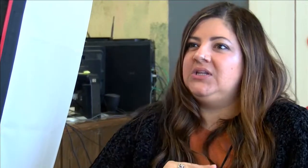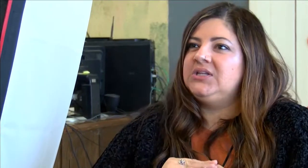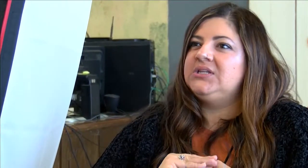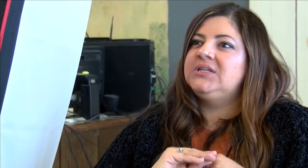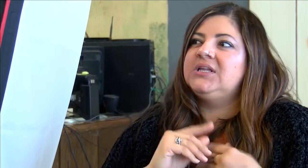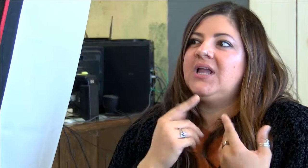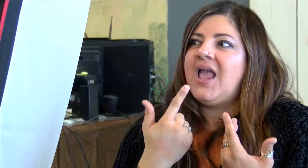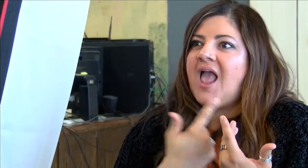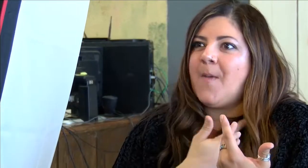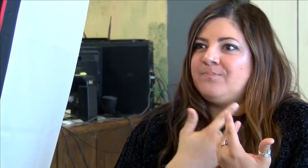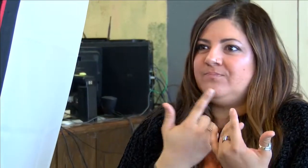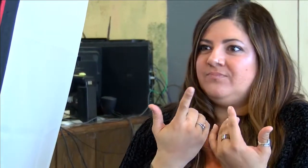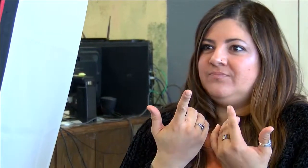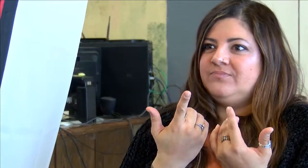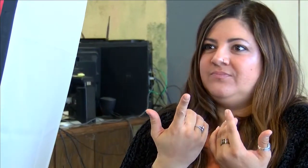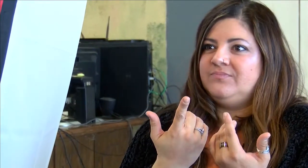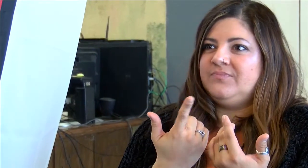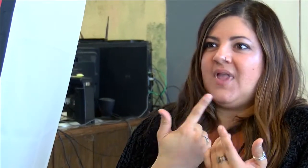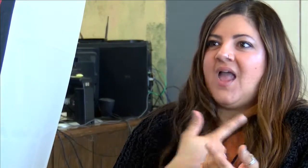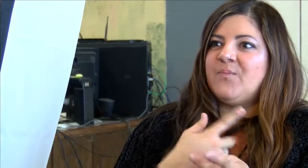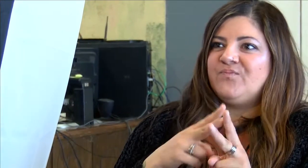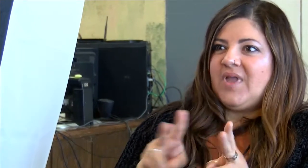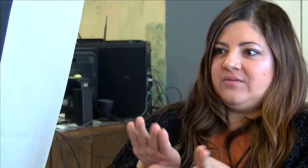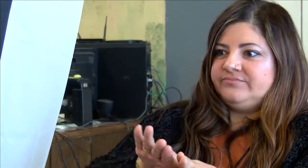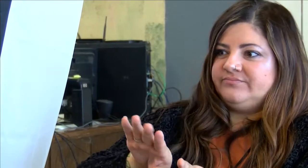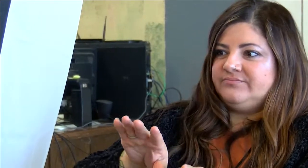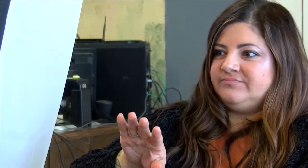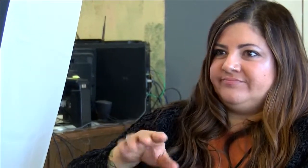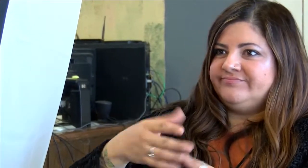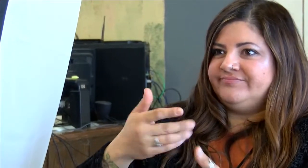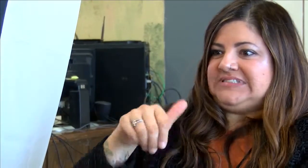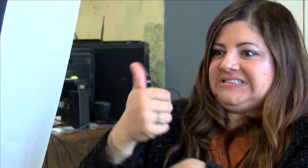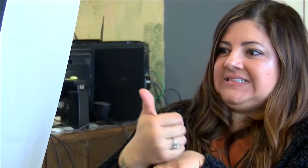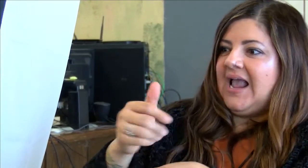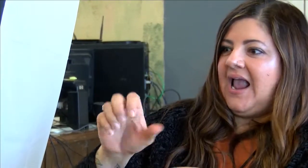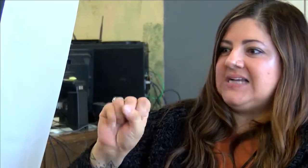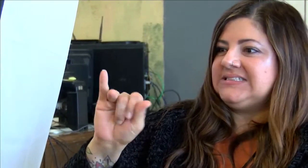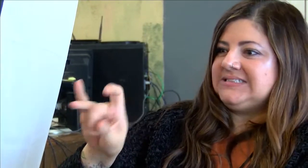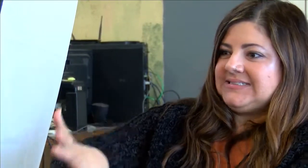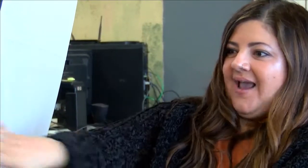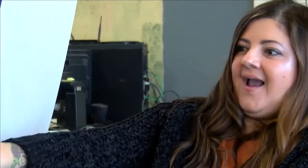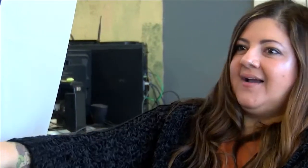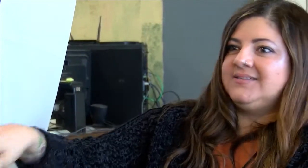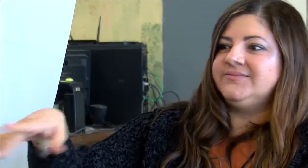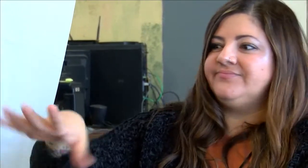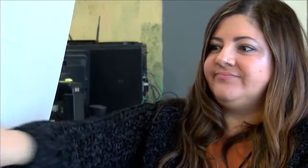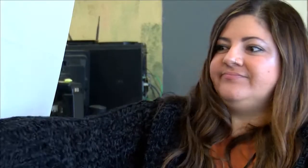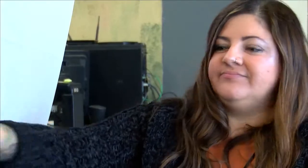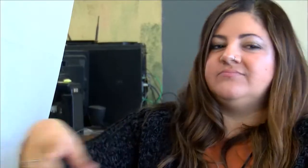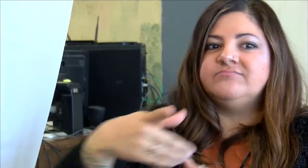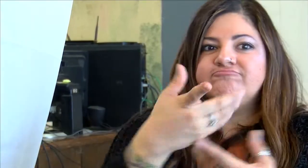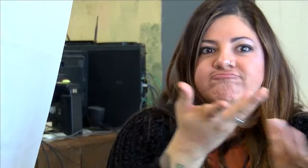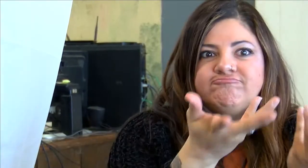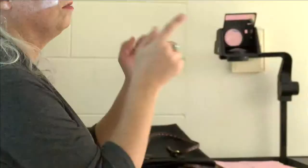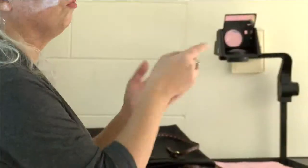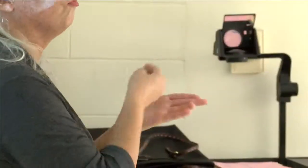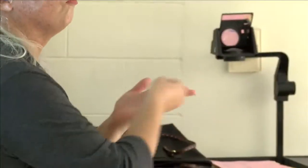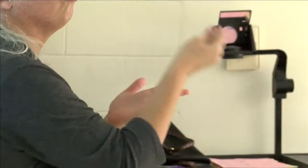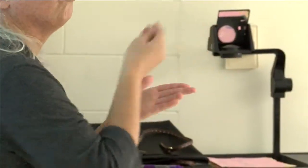demoralizing. You feel like you're set aside. Melissa says the